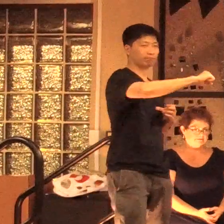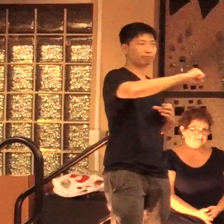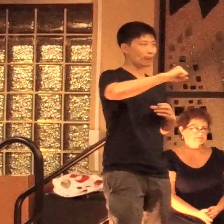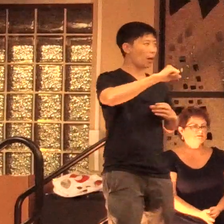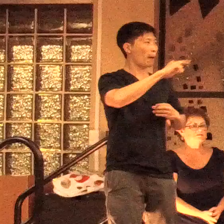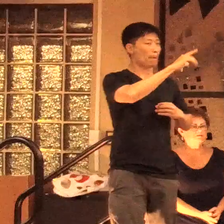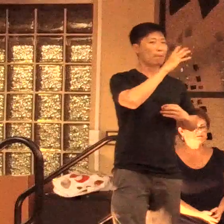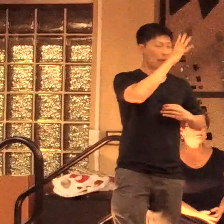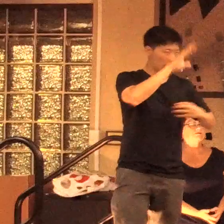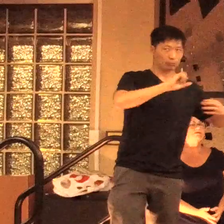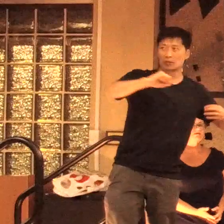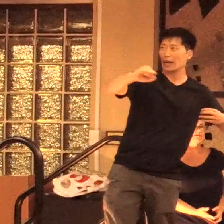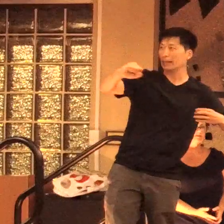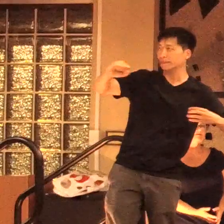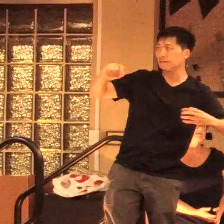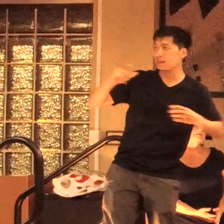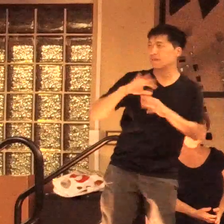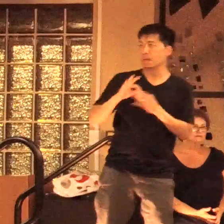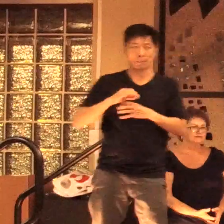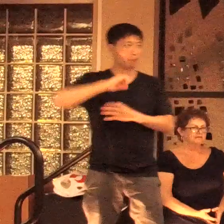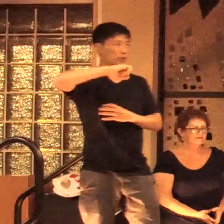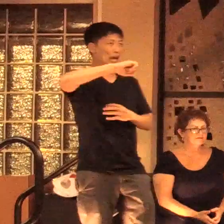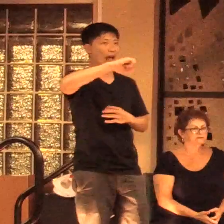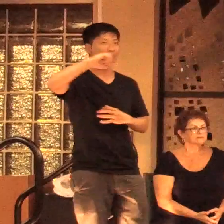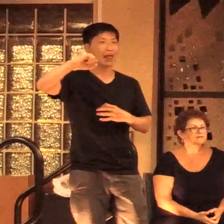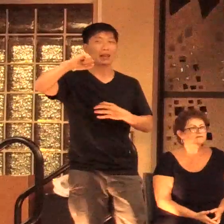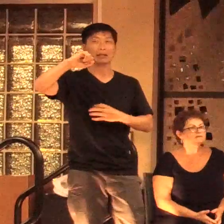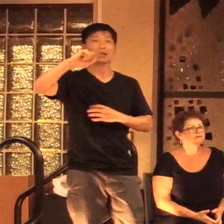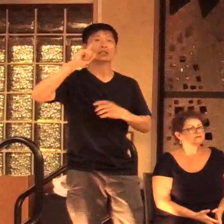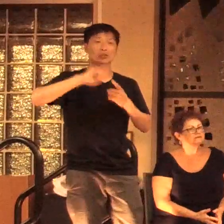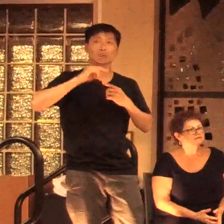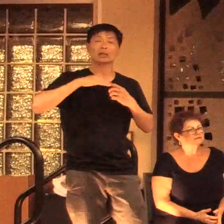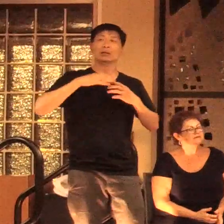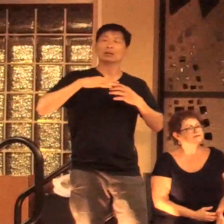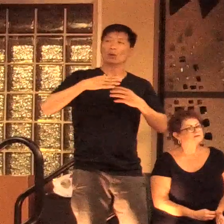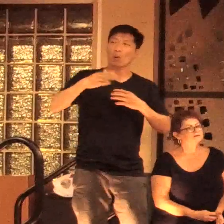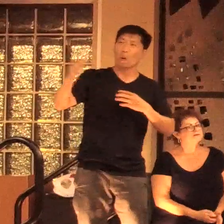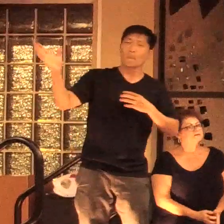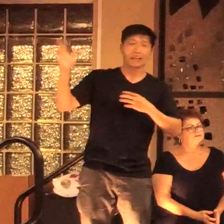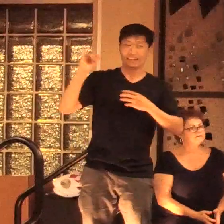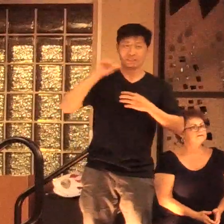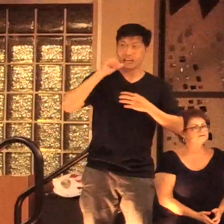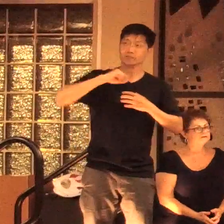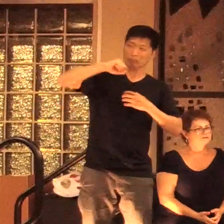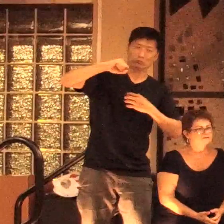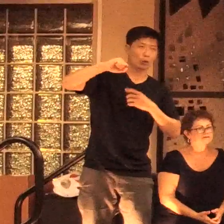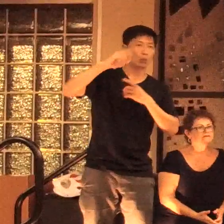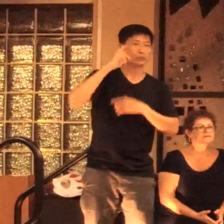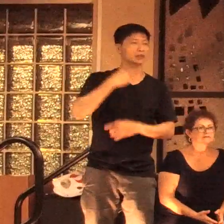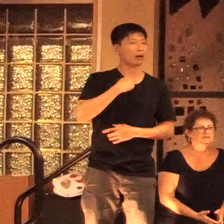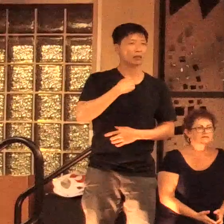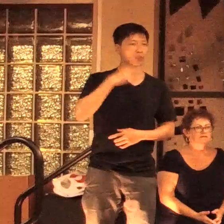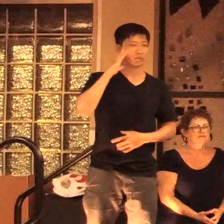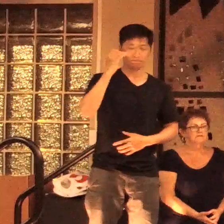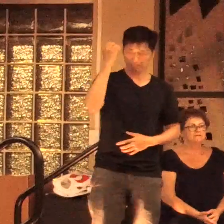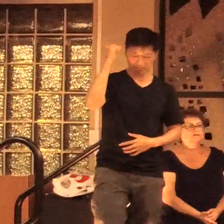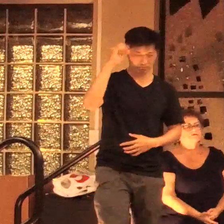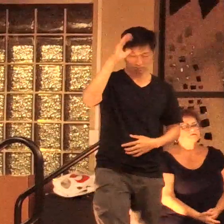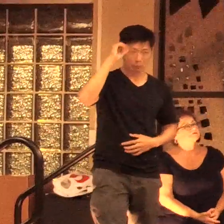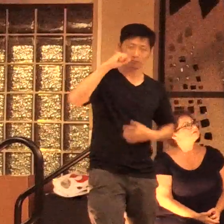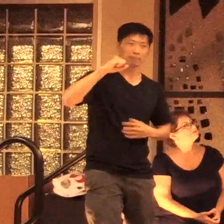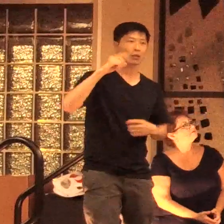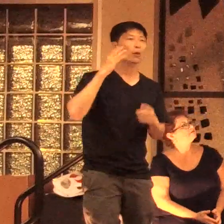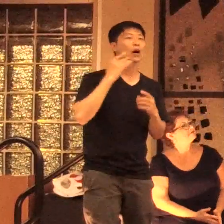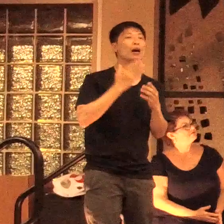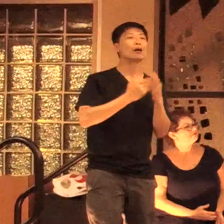and we protect the family. And until we kind of open that up, we're kind of stuck for a long time. And that's why when these kids